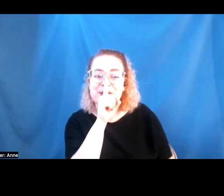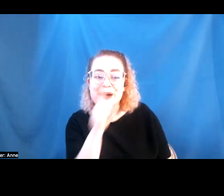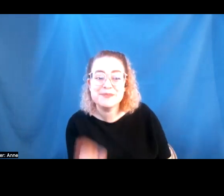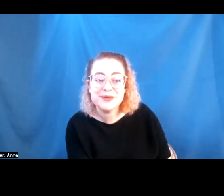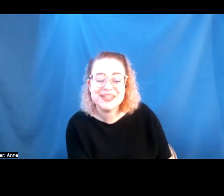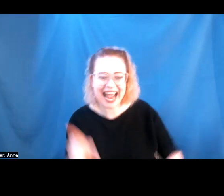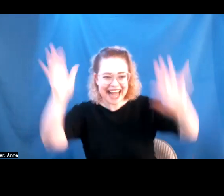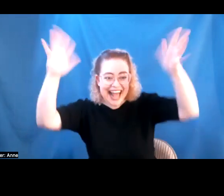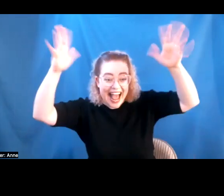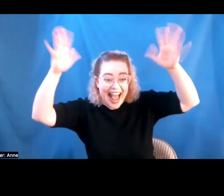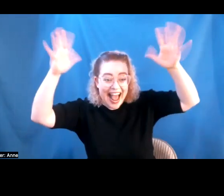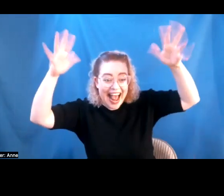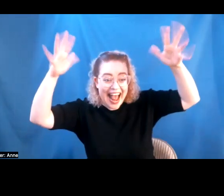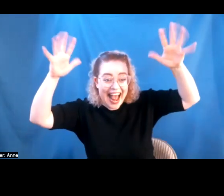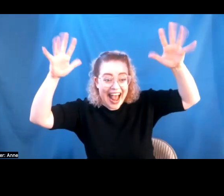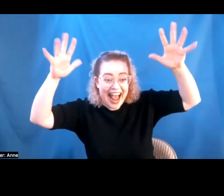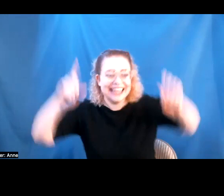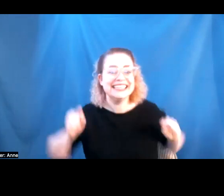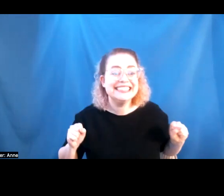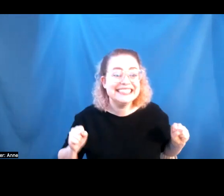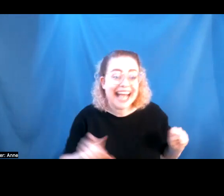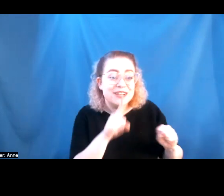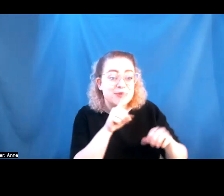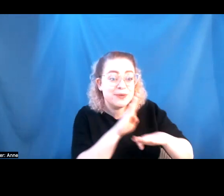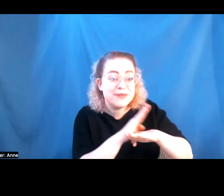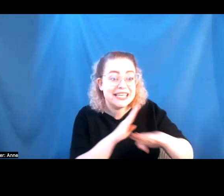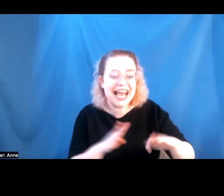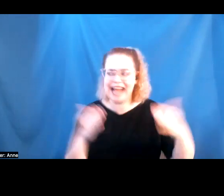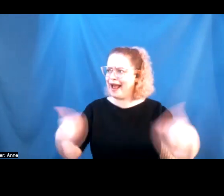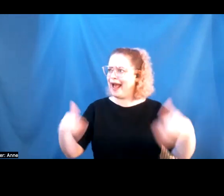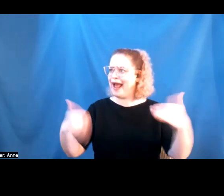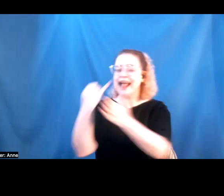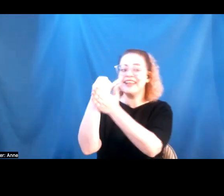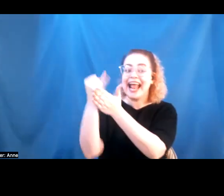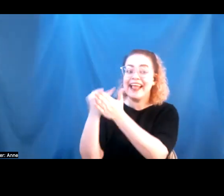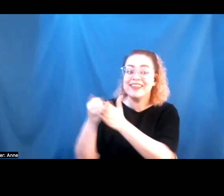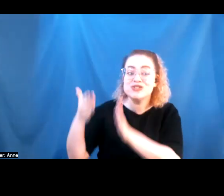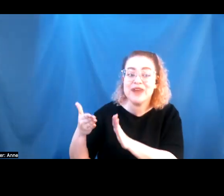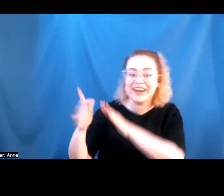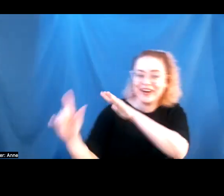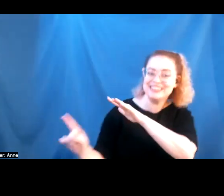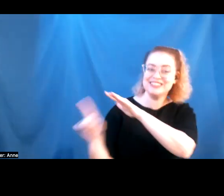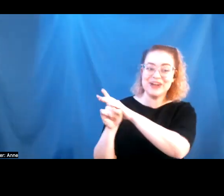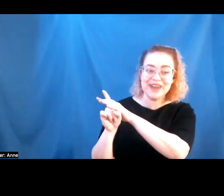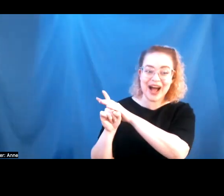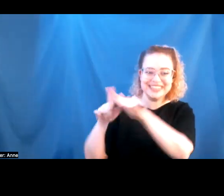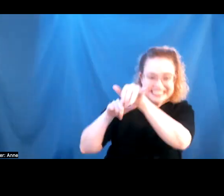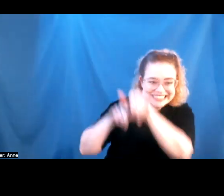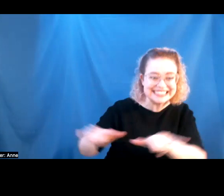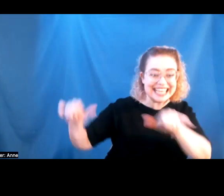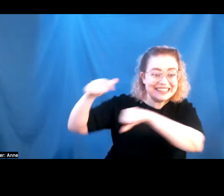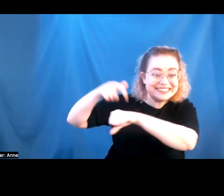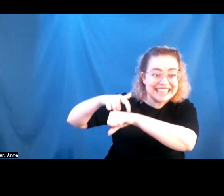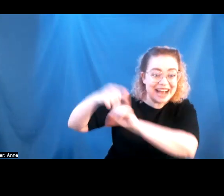of applause. And actually, I have to say that the illustrator popped in during the reading. She